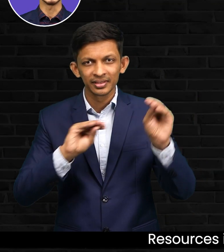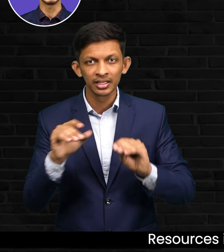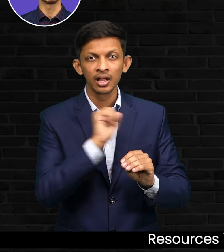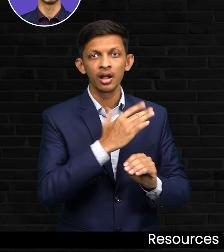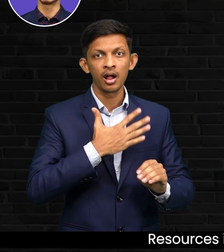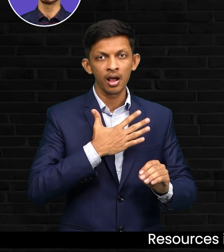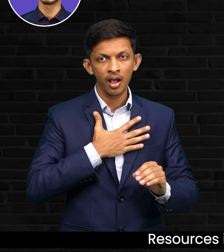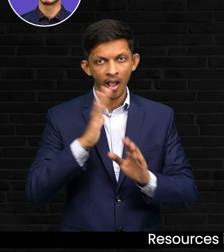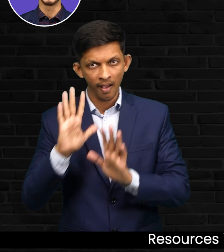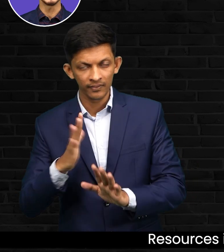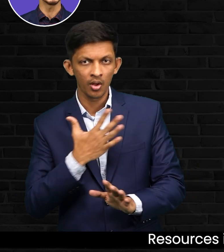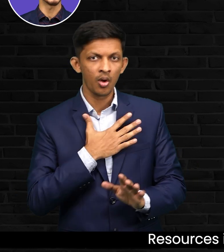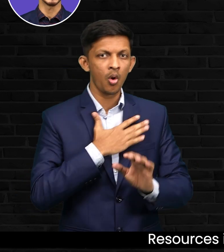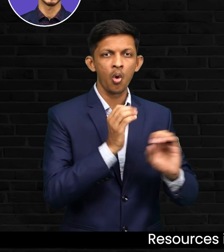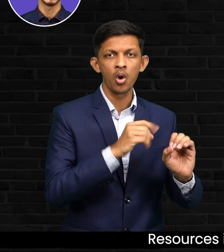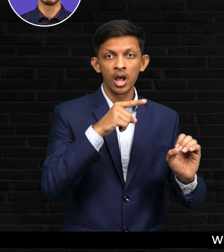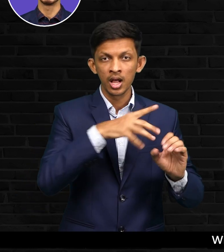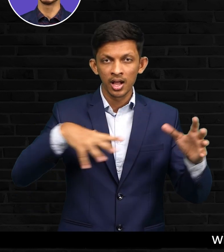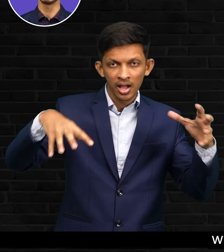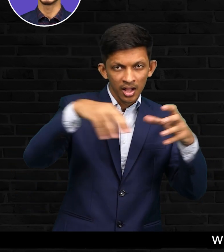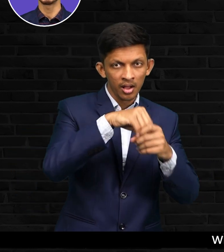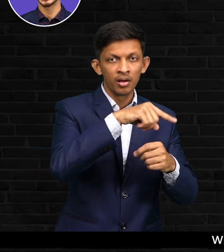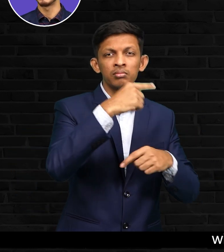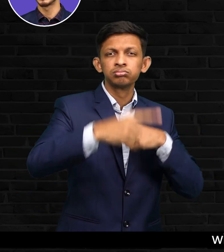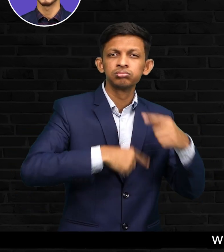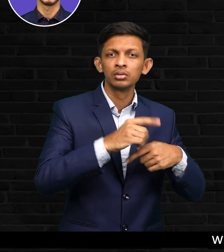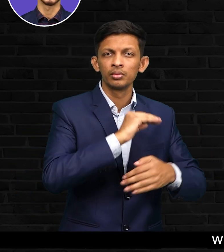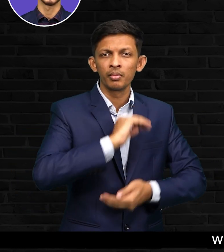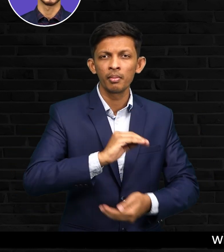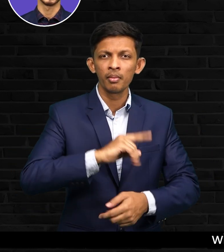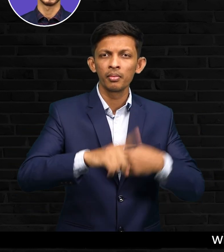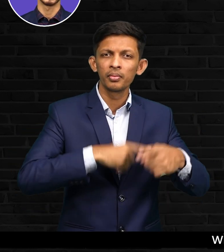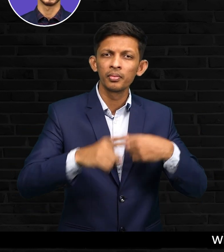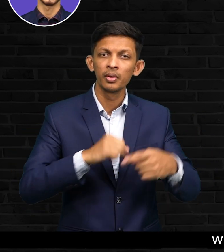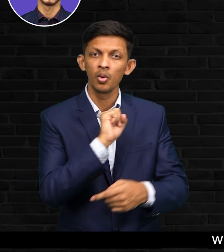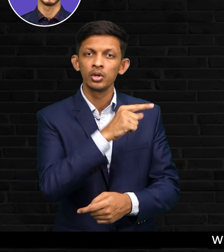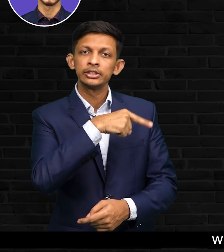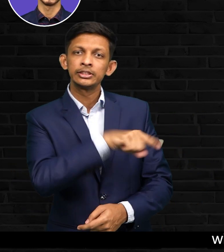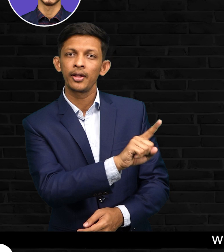Resources in ecosystems regenerate within themselves.